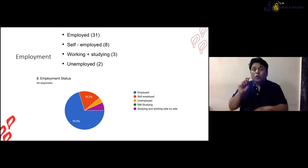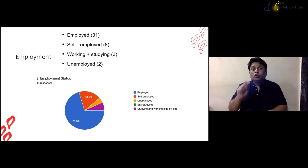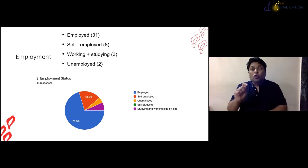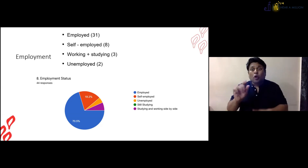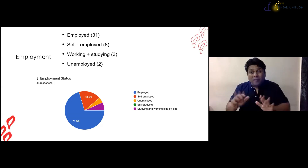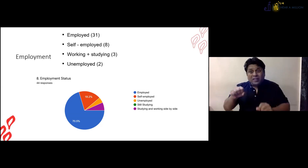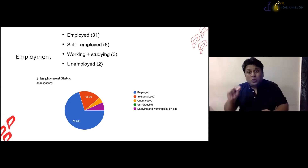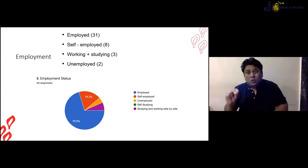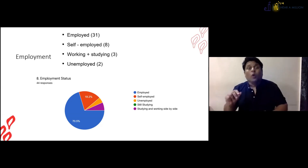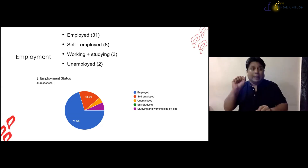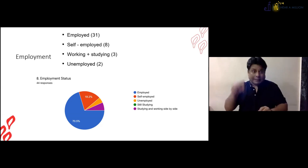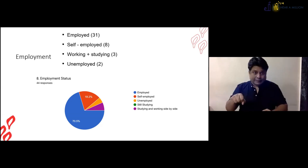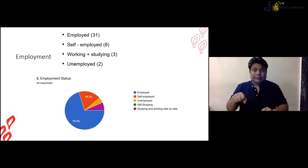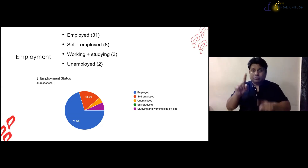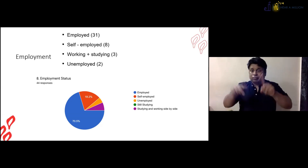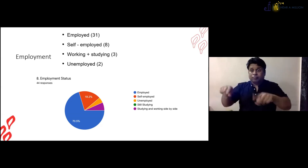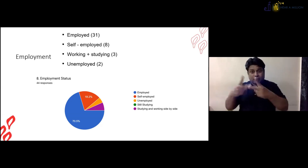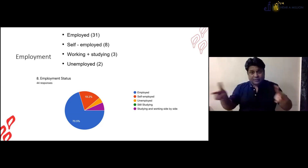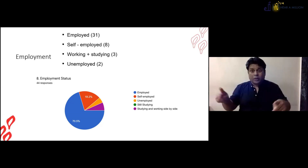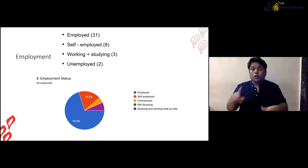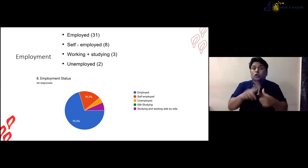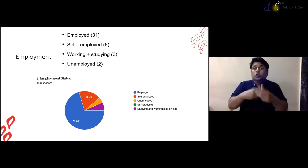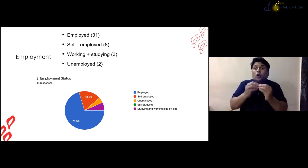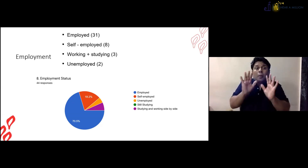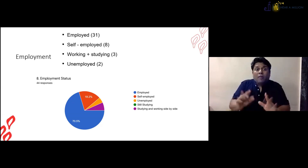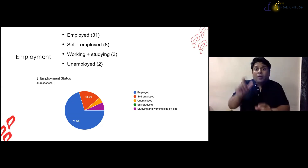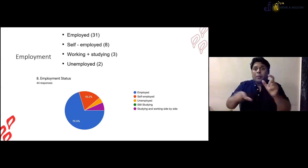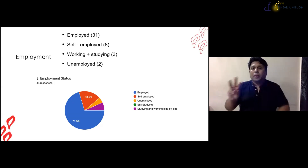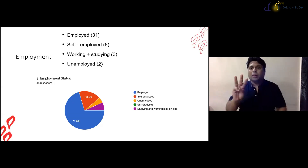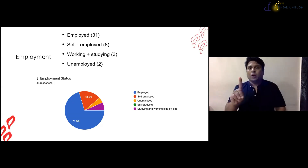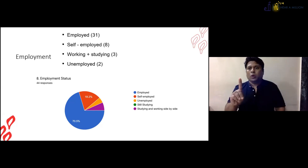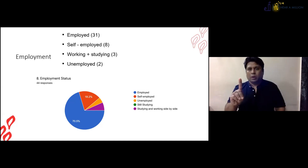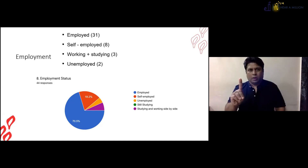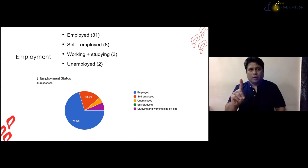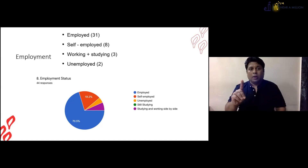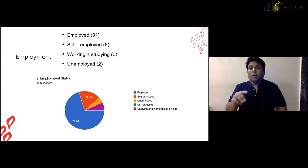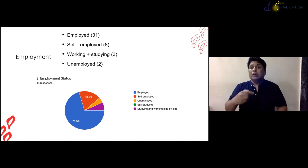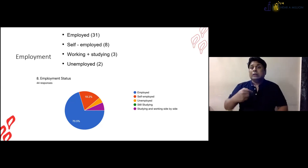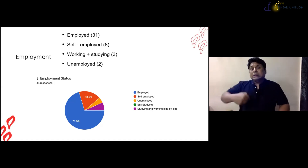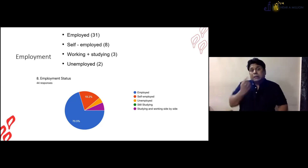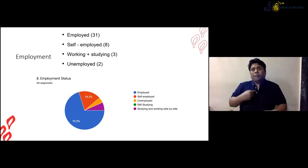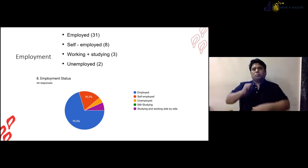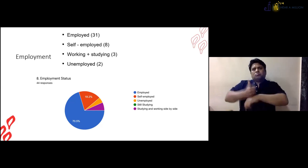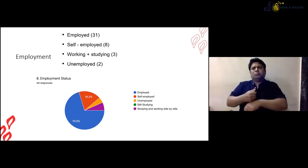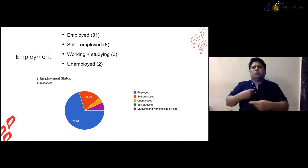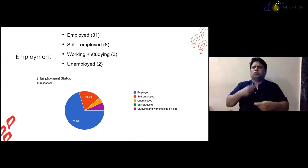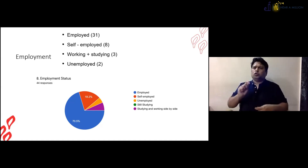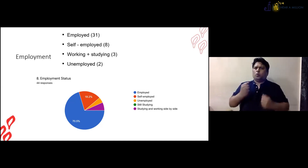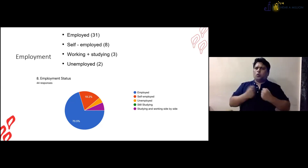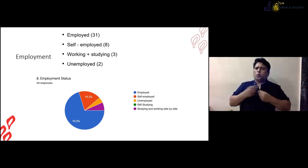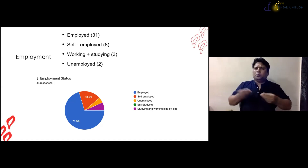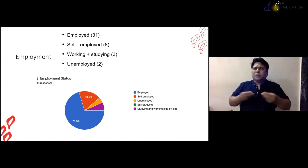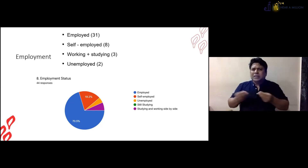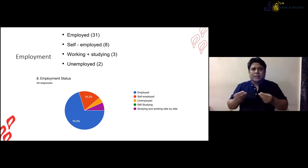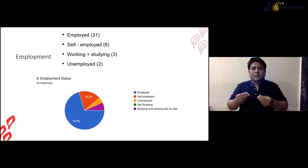In terms of employment, if they had employed or not, we had different categories. 31 people employed,